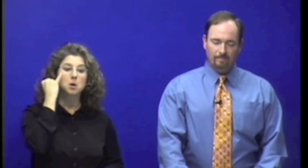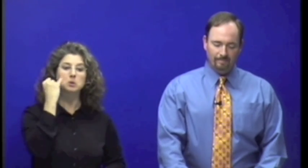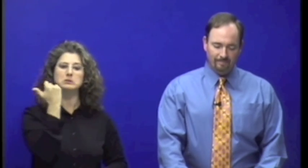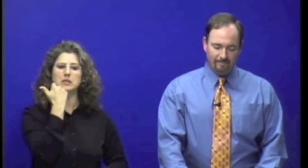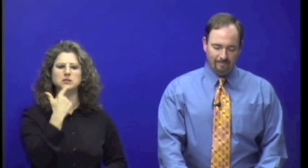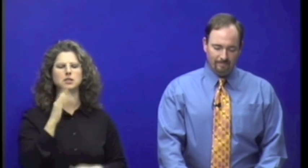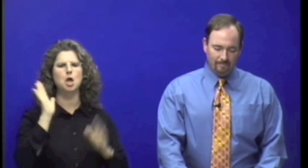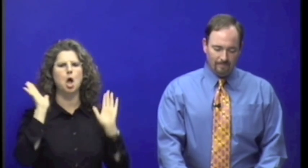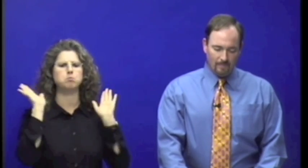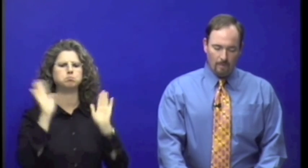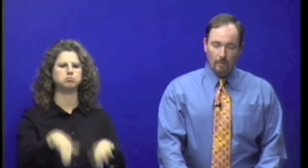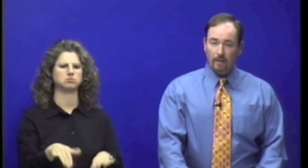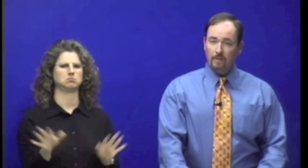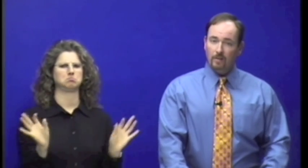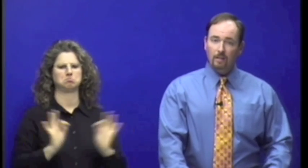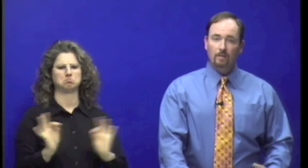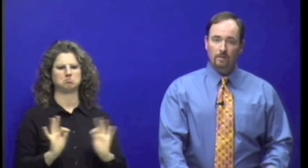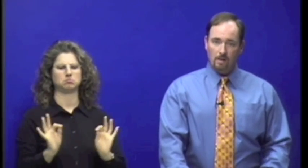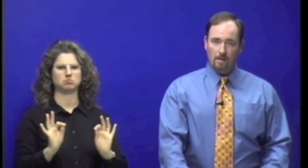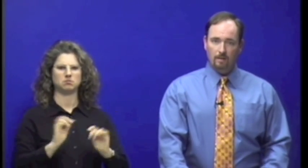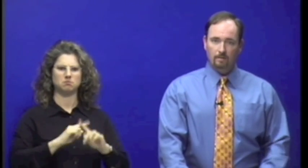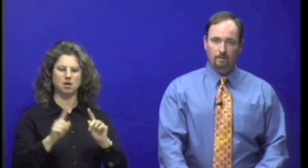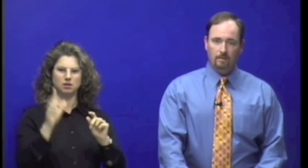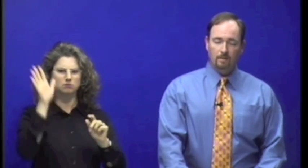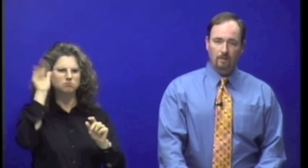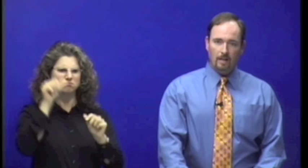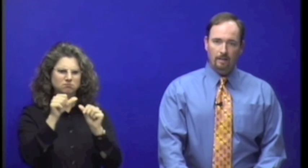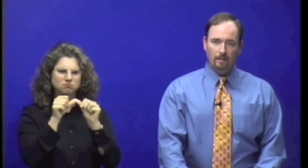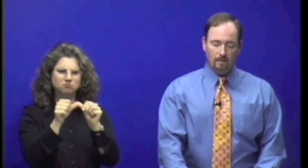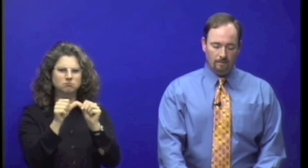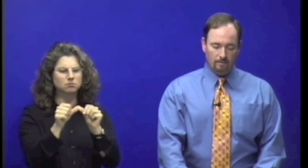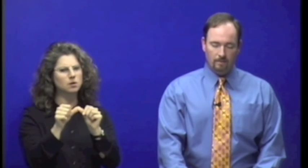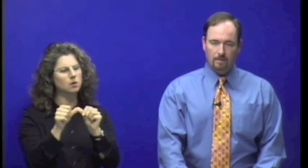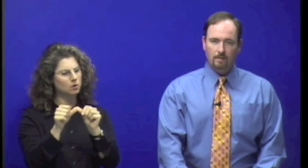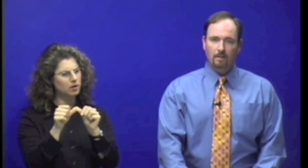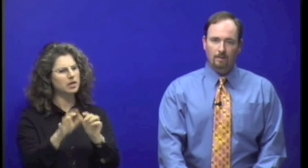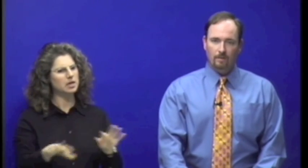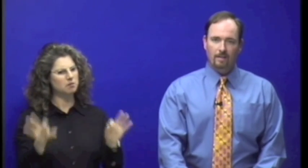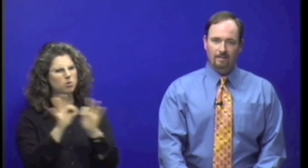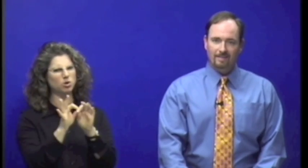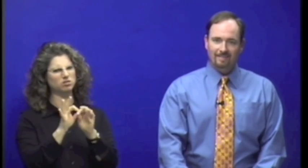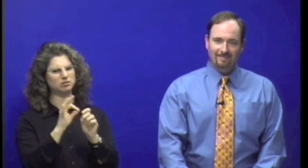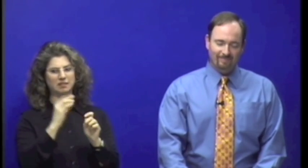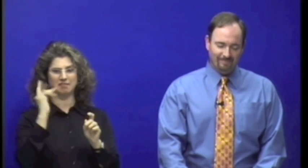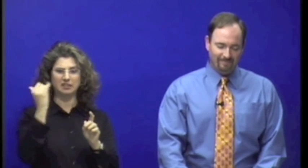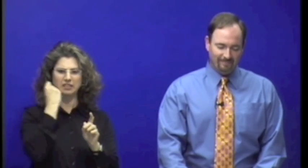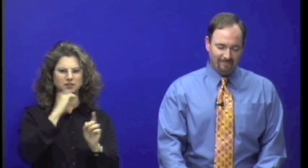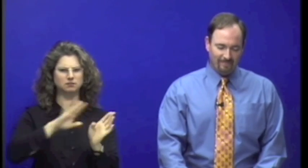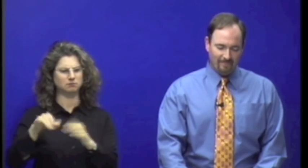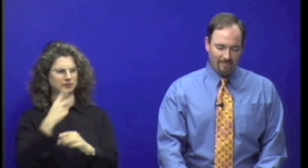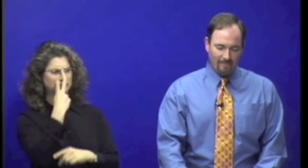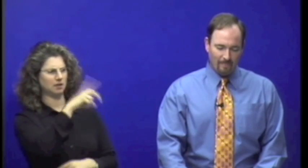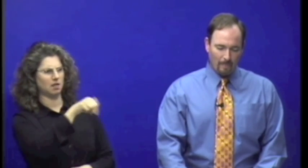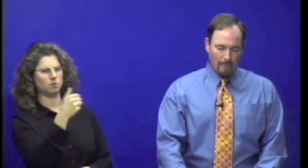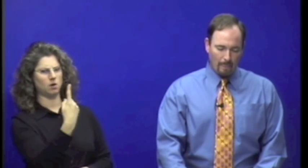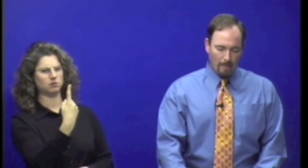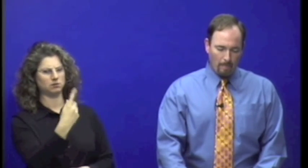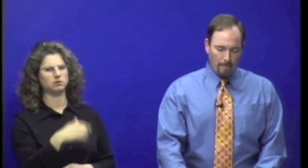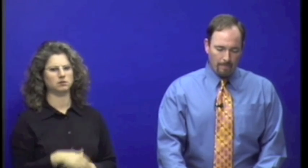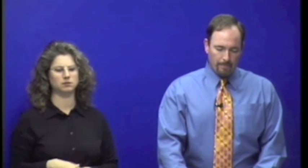it, but it continues on, it's a good idea to see another dentist.